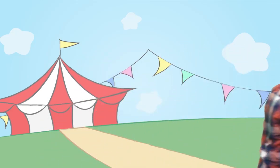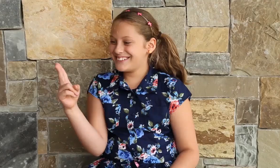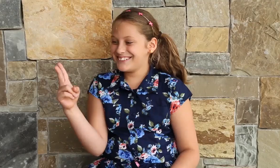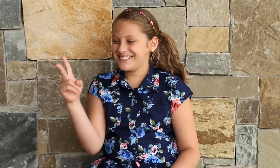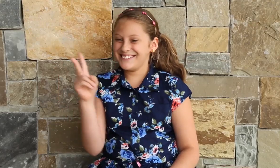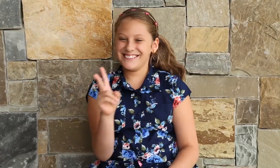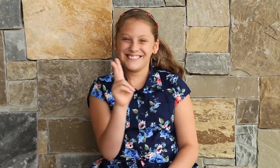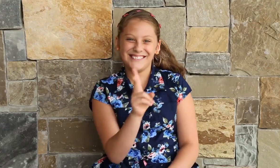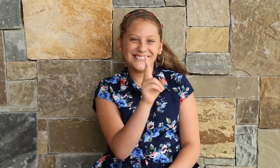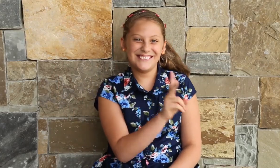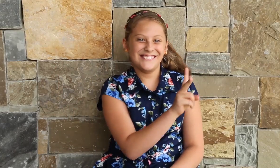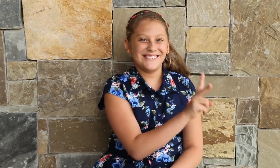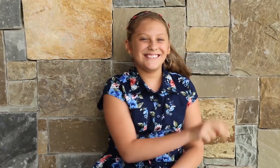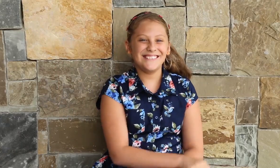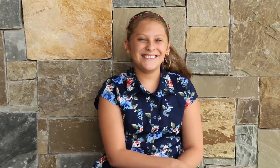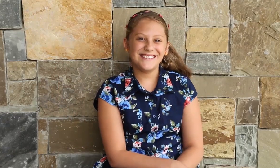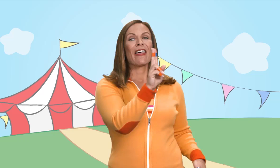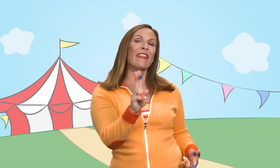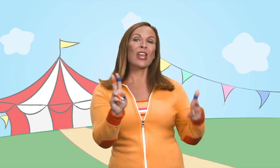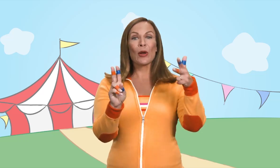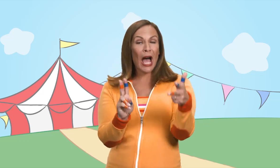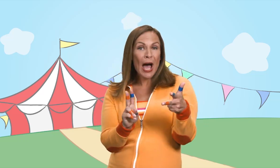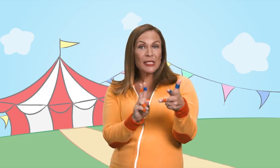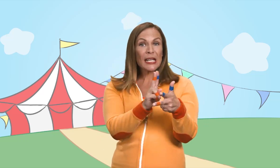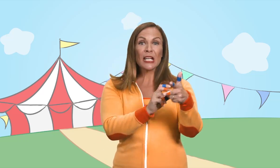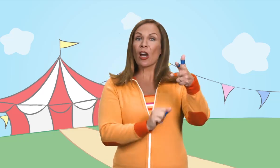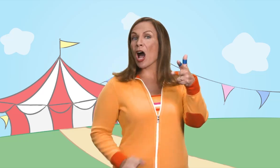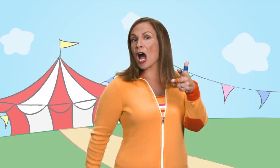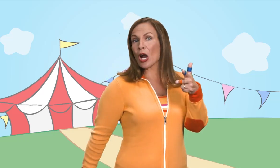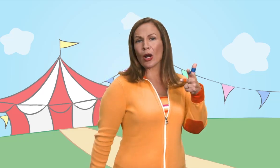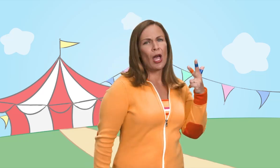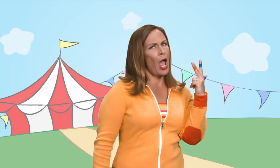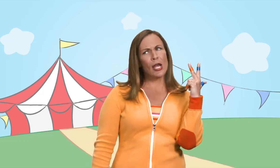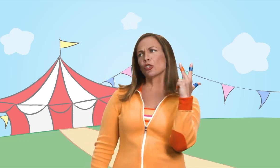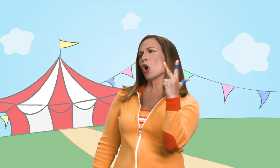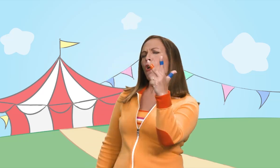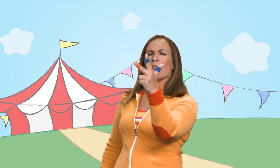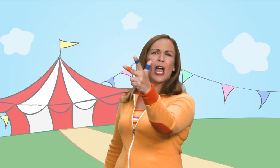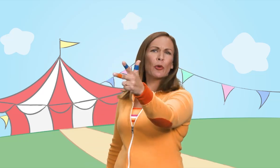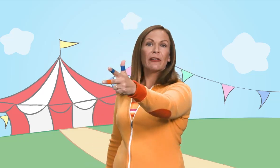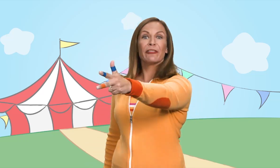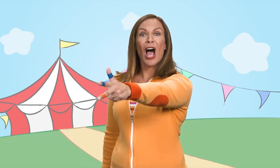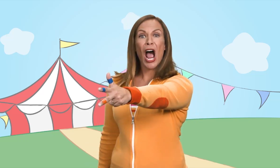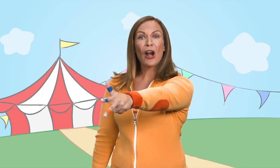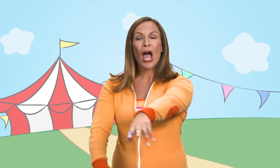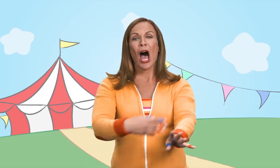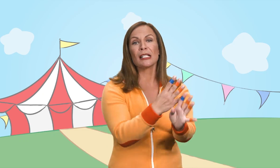along with me too. Then we hopped in a car and drove very far